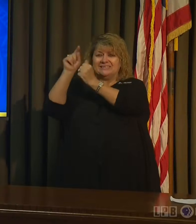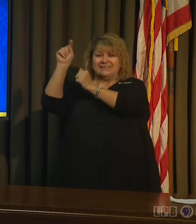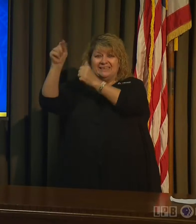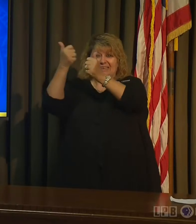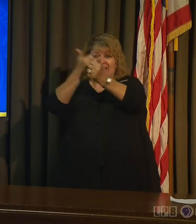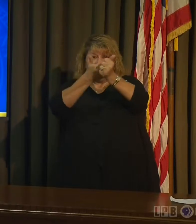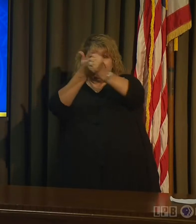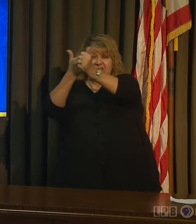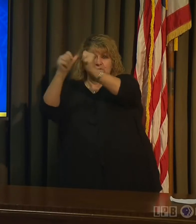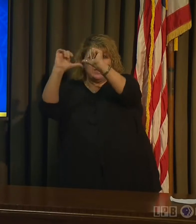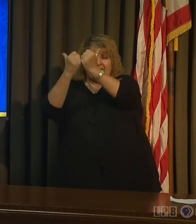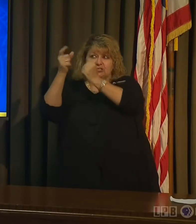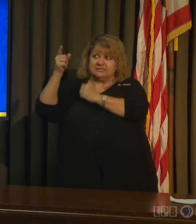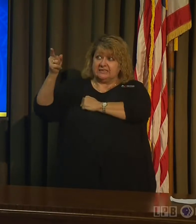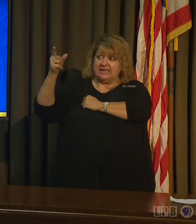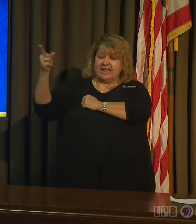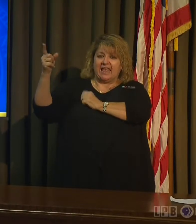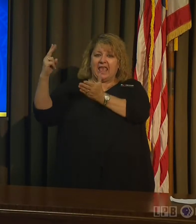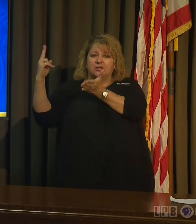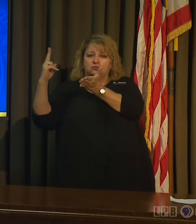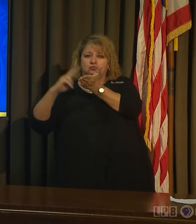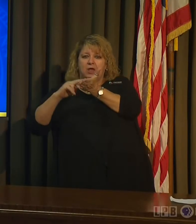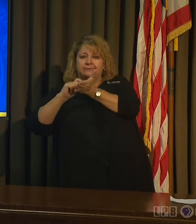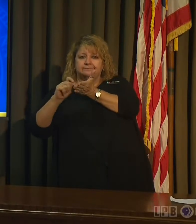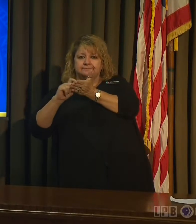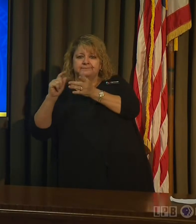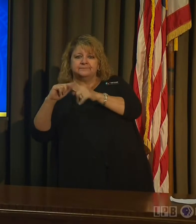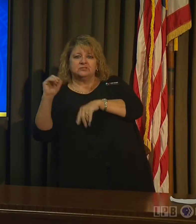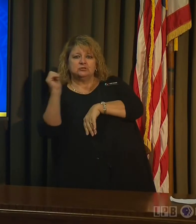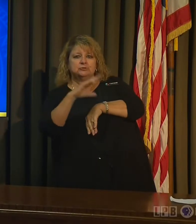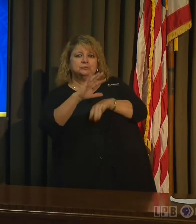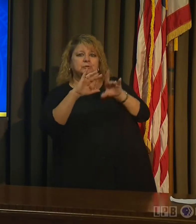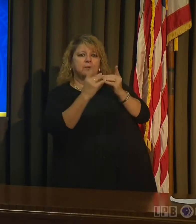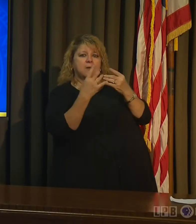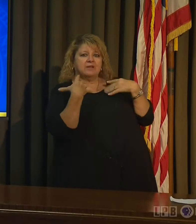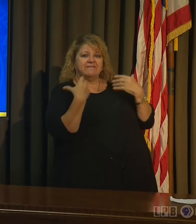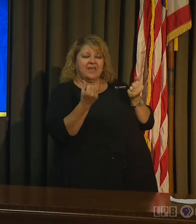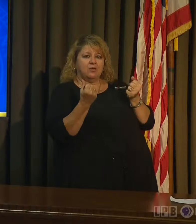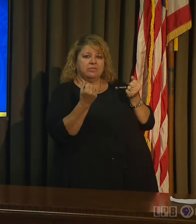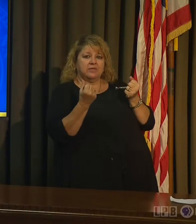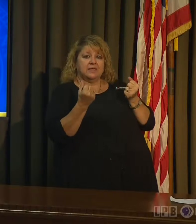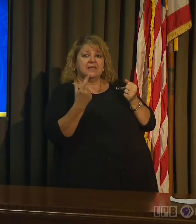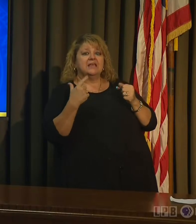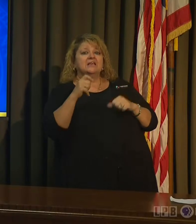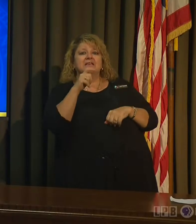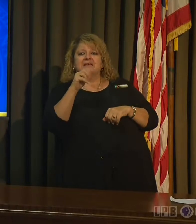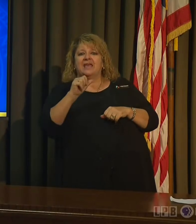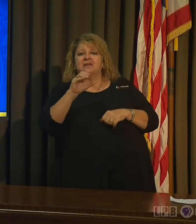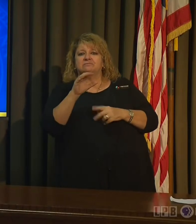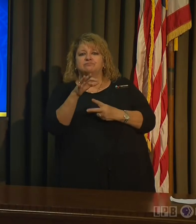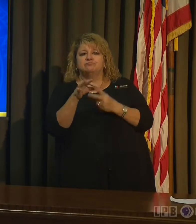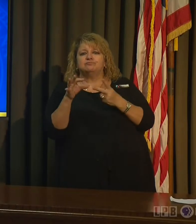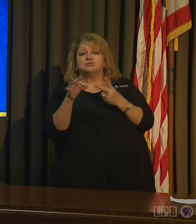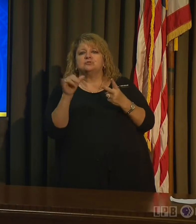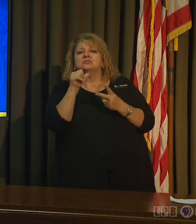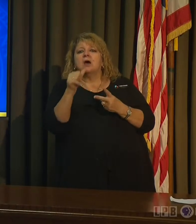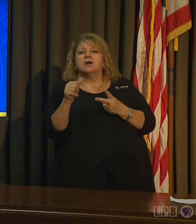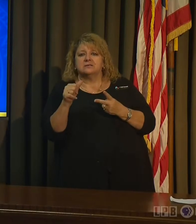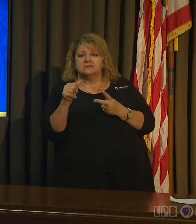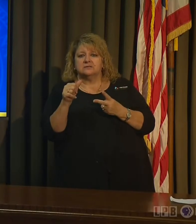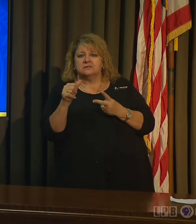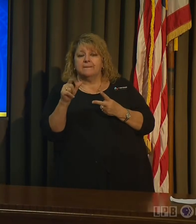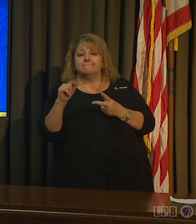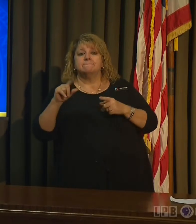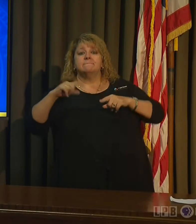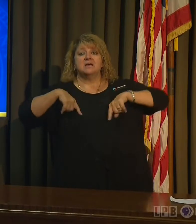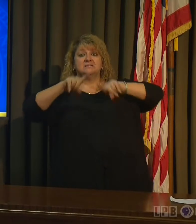the Secretary of the Department of Health and just put a clear sign up at the doors that they have